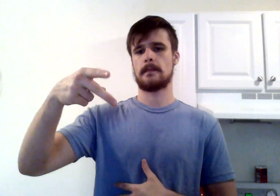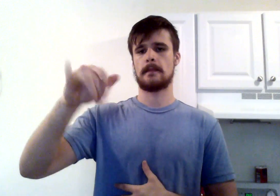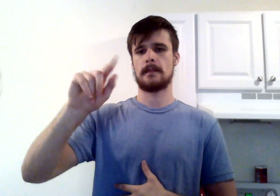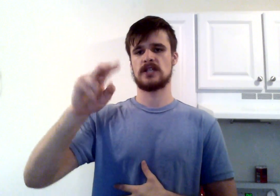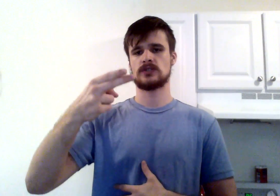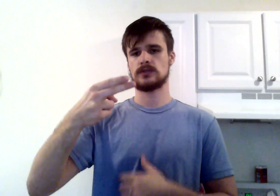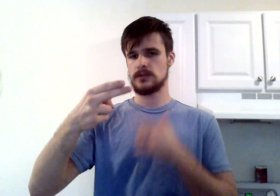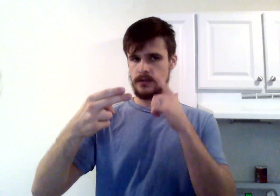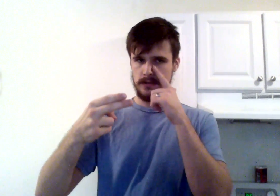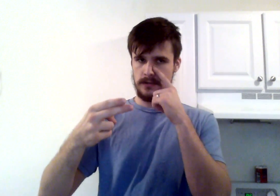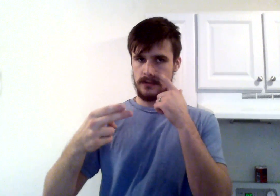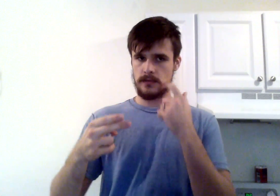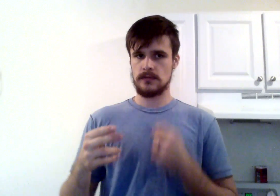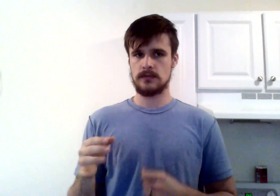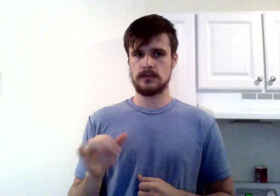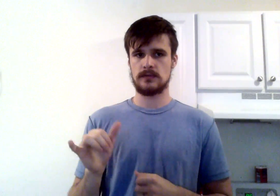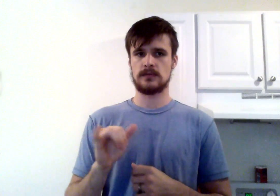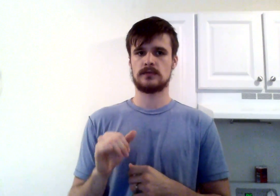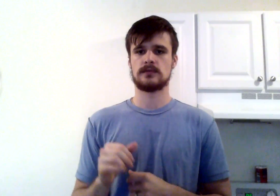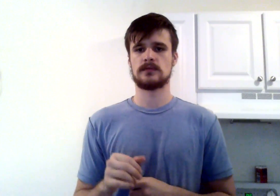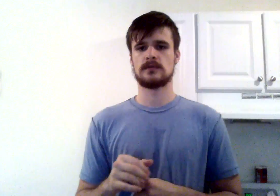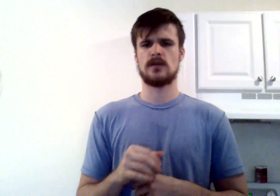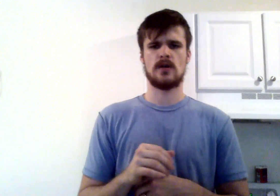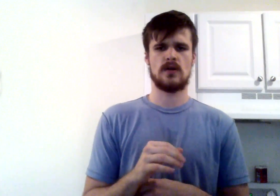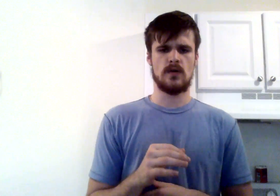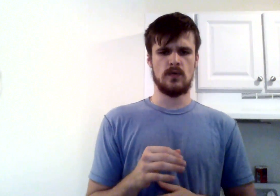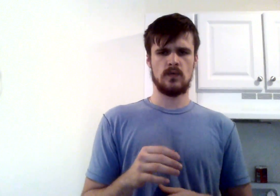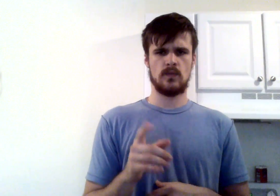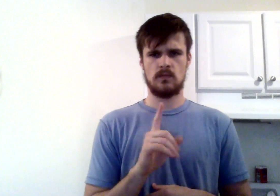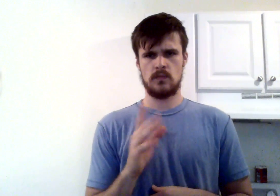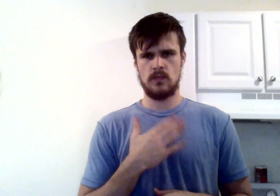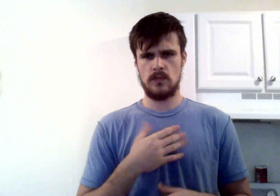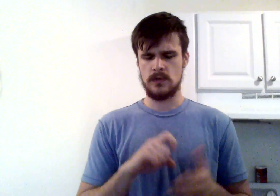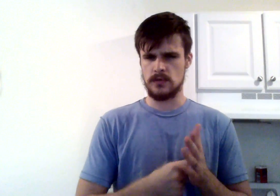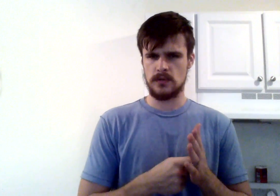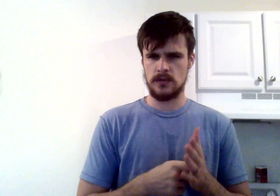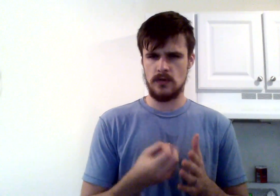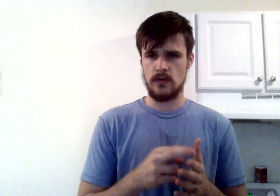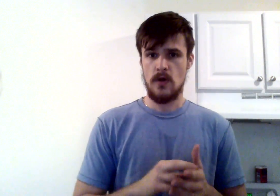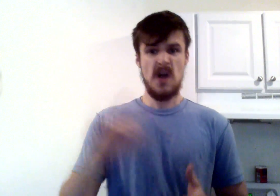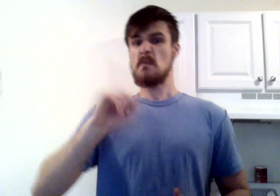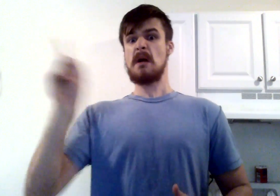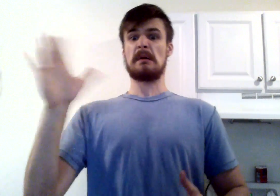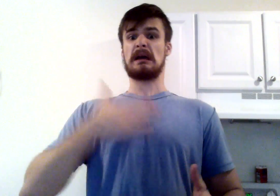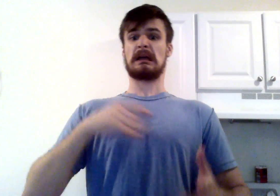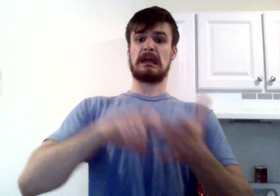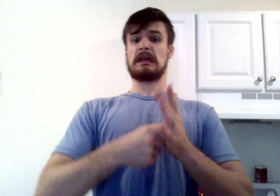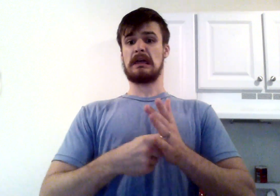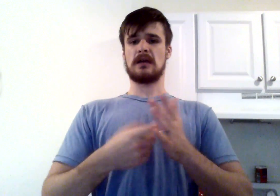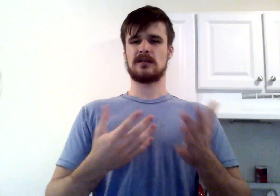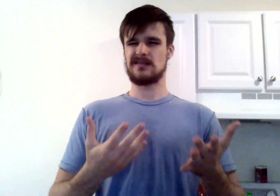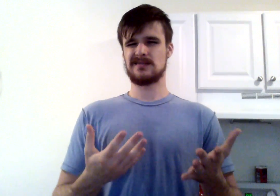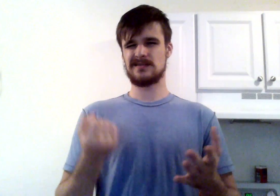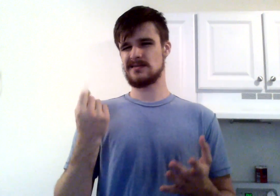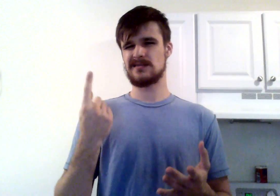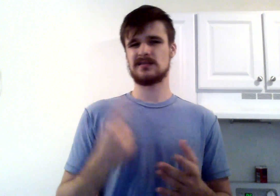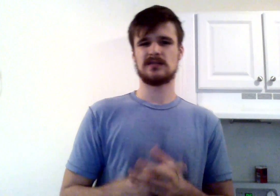keys? Where did you leave my keys? It's a slightly different meaning in those two deliveries. And finally,